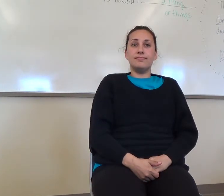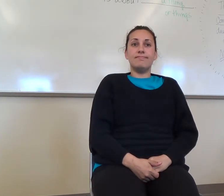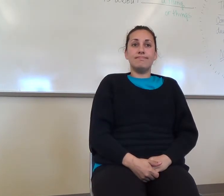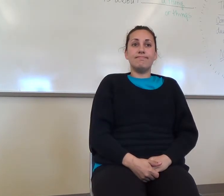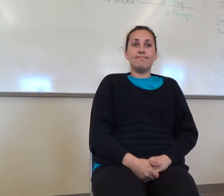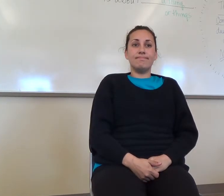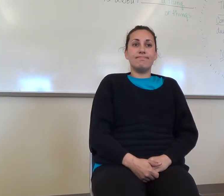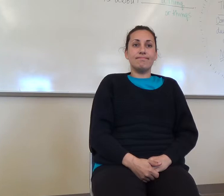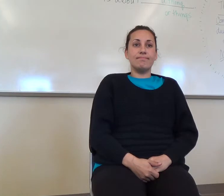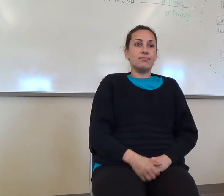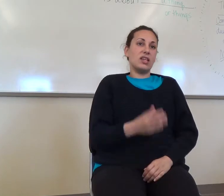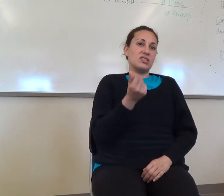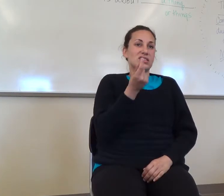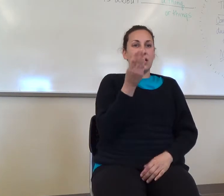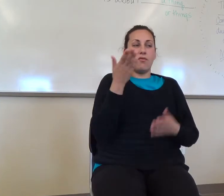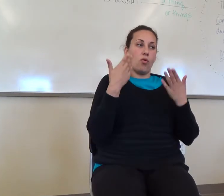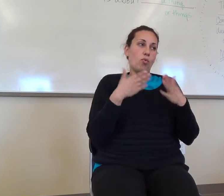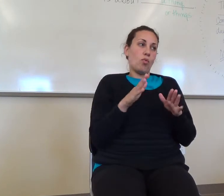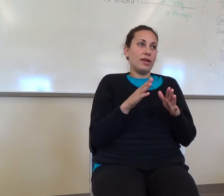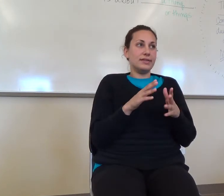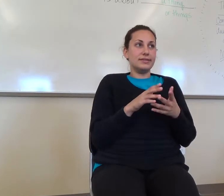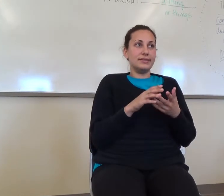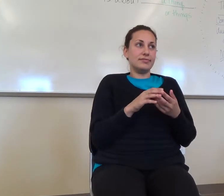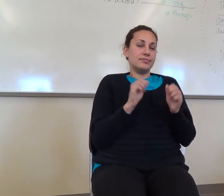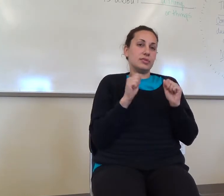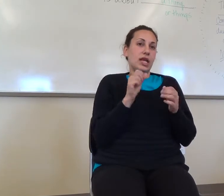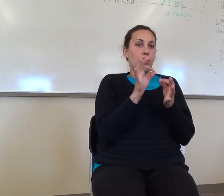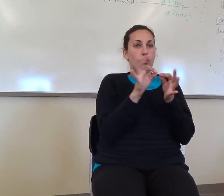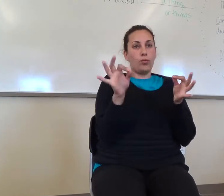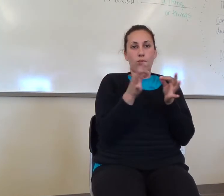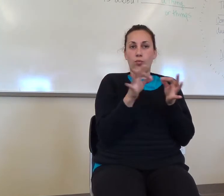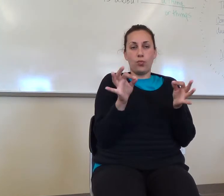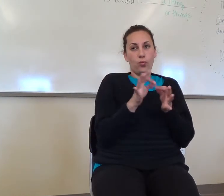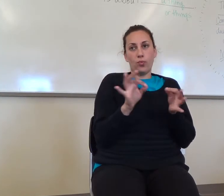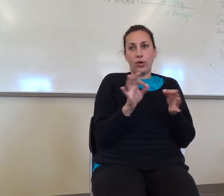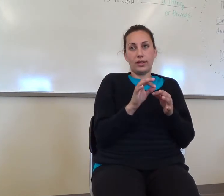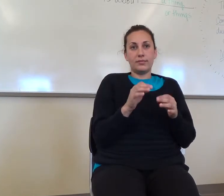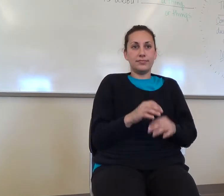Again, there are several ways to say that. Does that make sense? Okay.